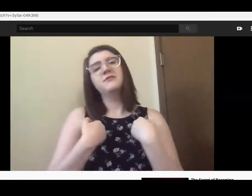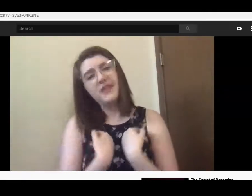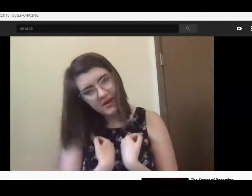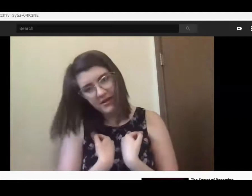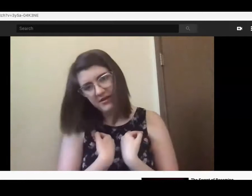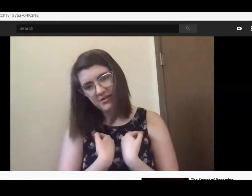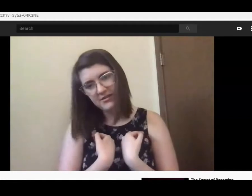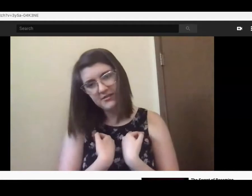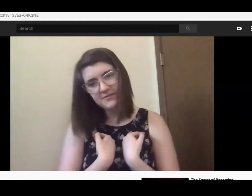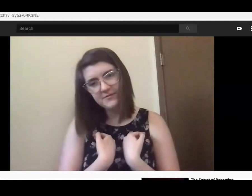Tired.